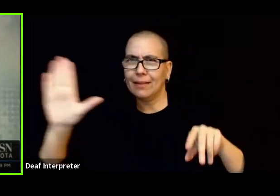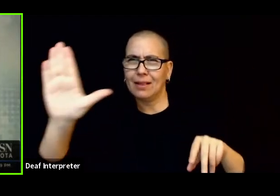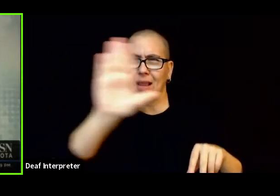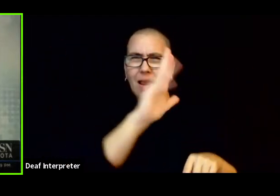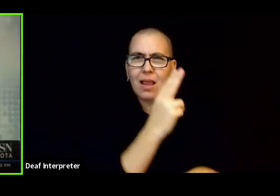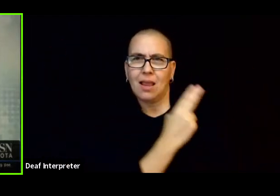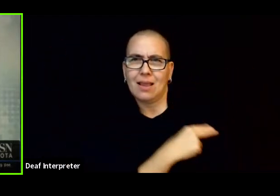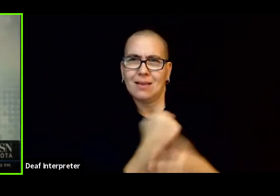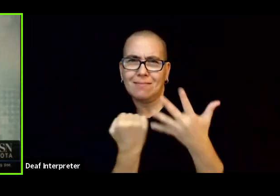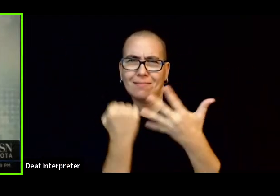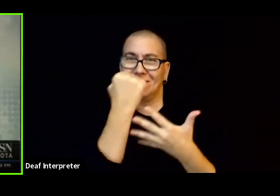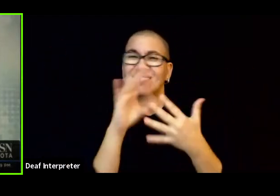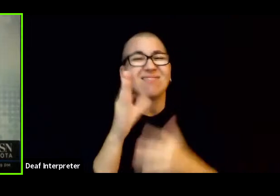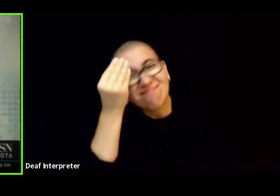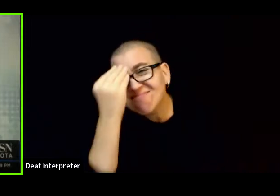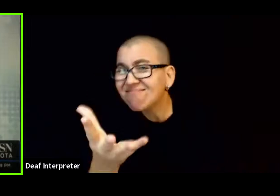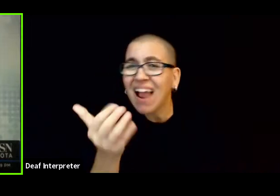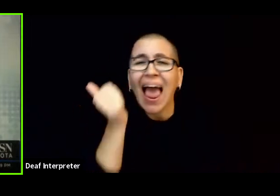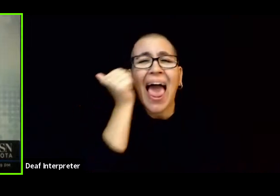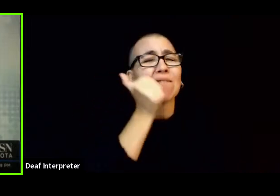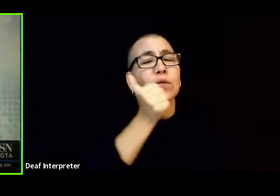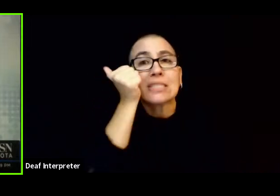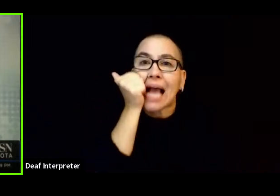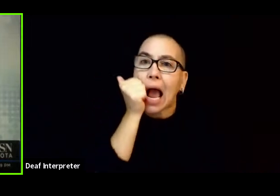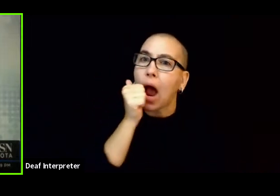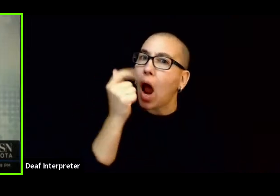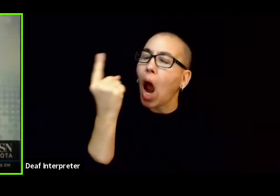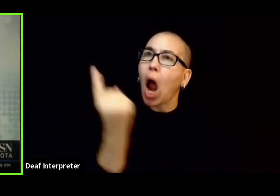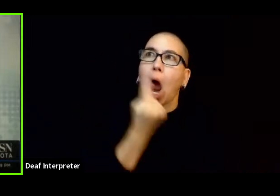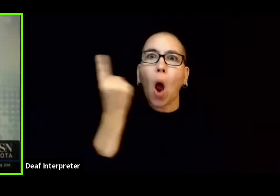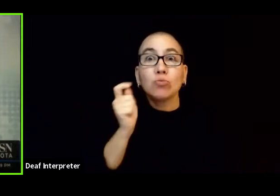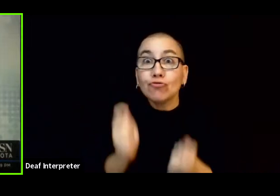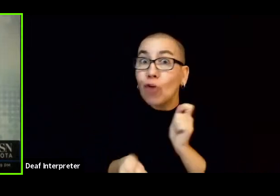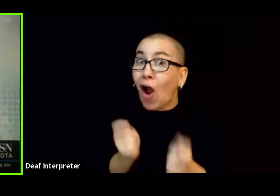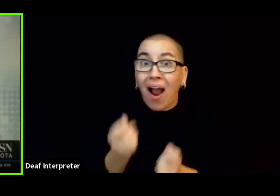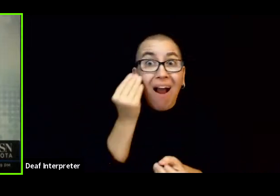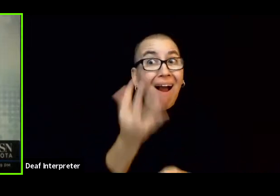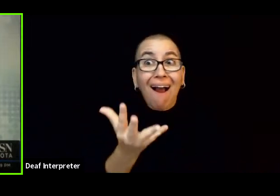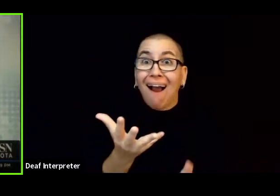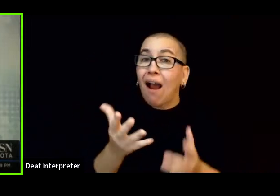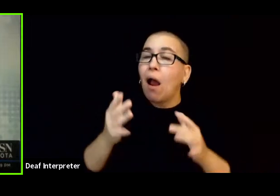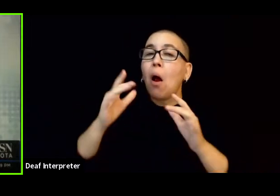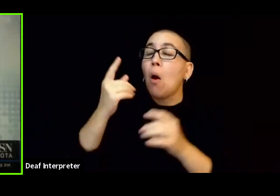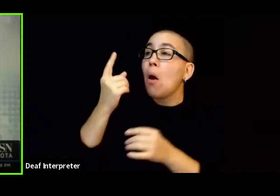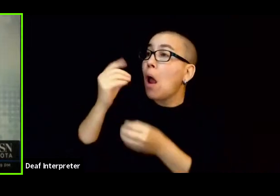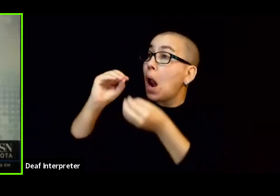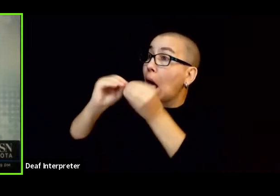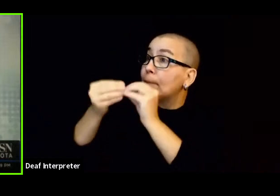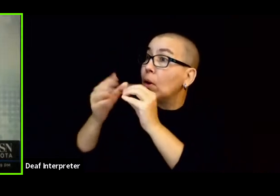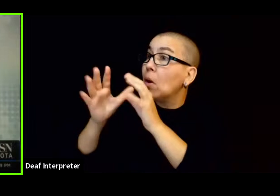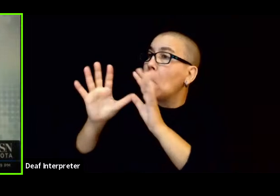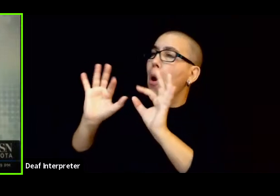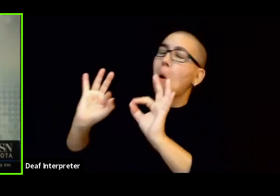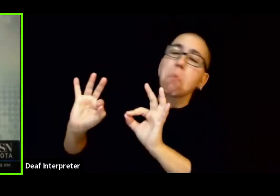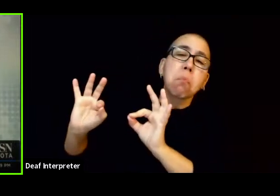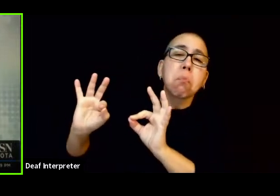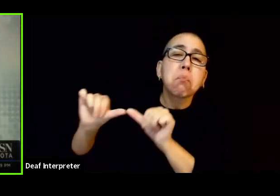basis. So it's a very dynamic situation, and our hospitals already are using a lot